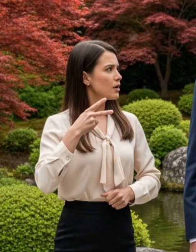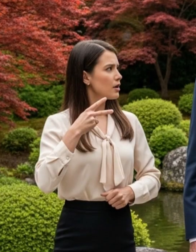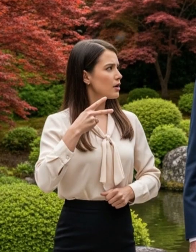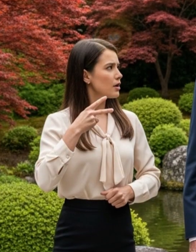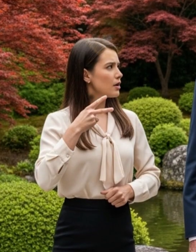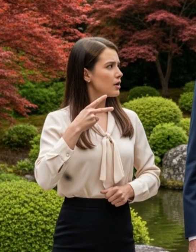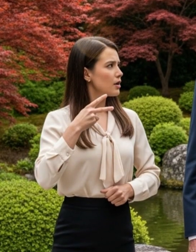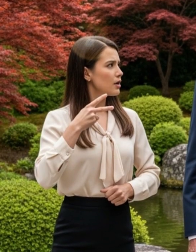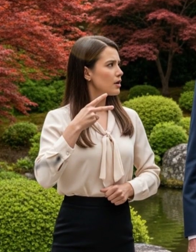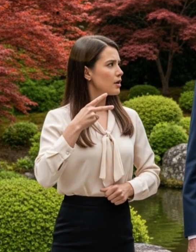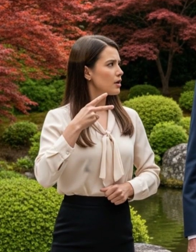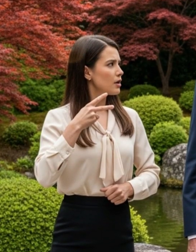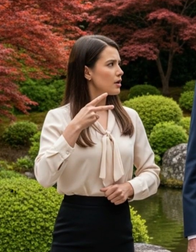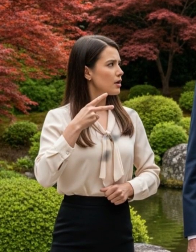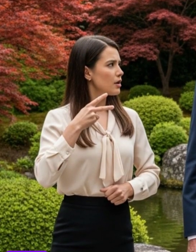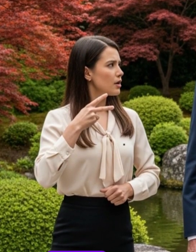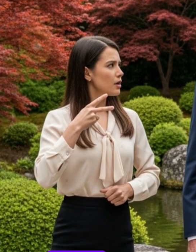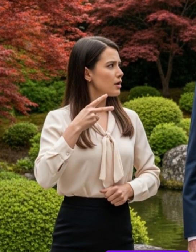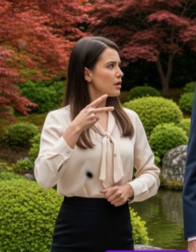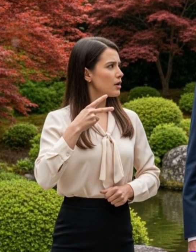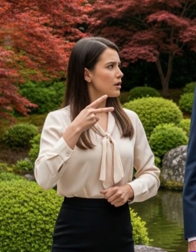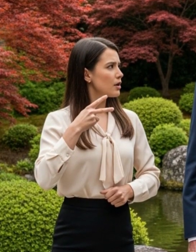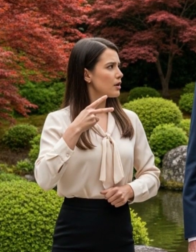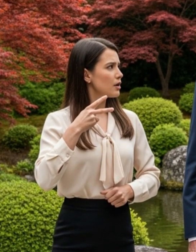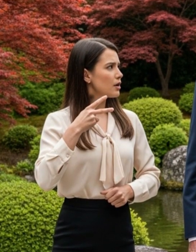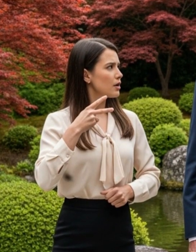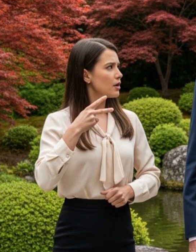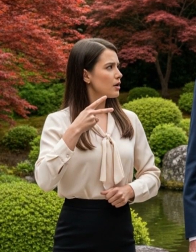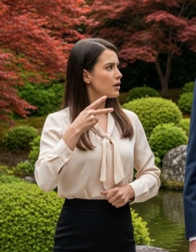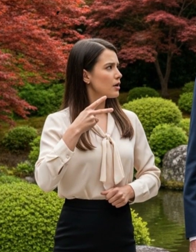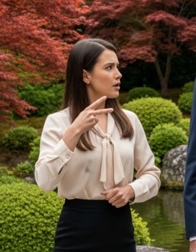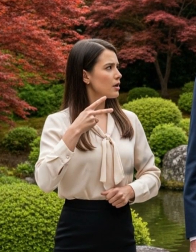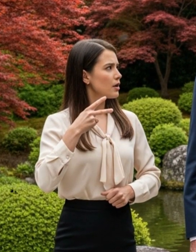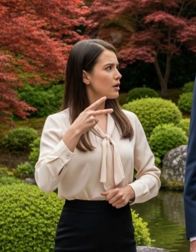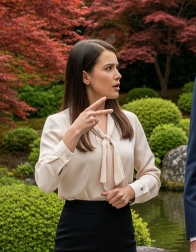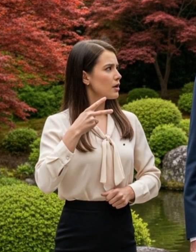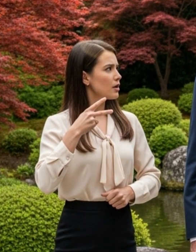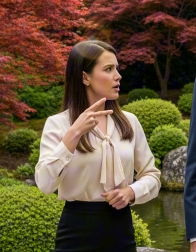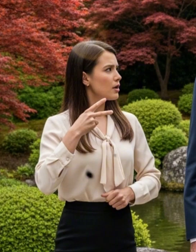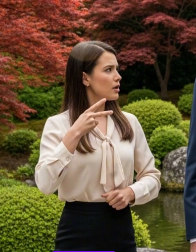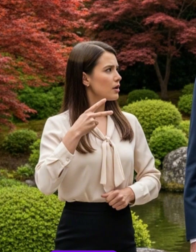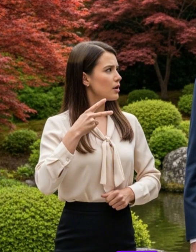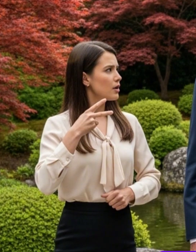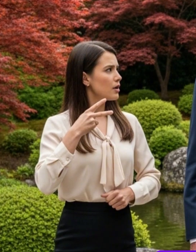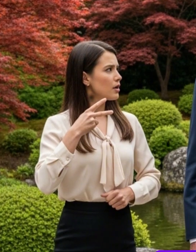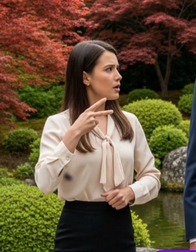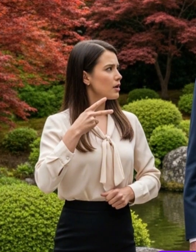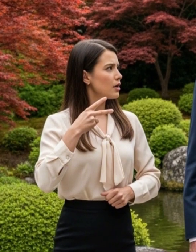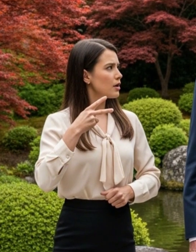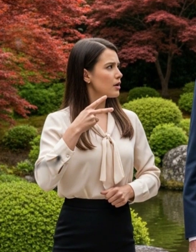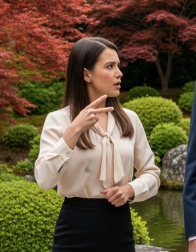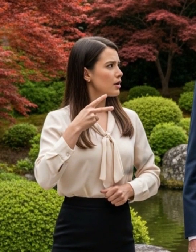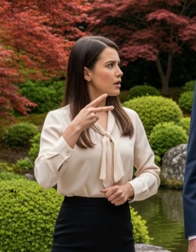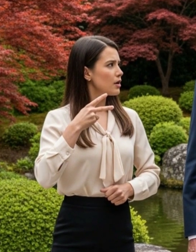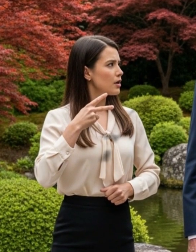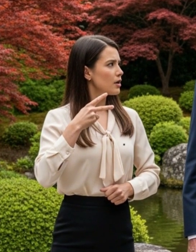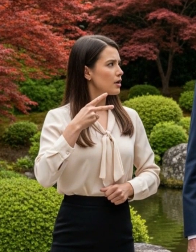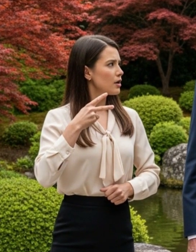thinks you should know what you're missing by not being able to communicate directly with Julian. He's an outstanding neural engineering